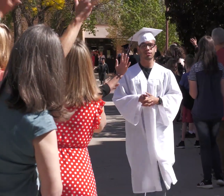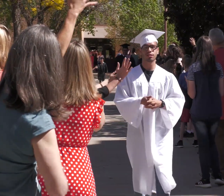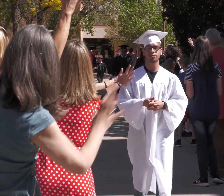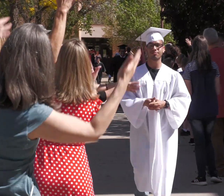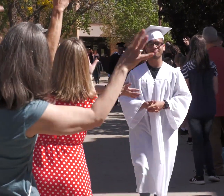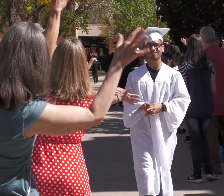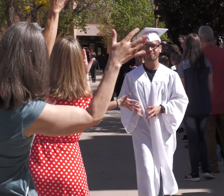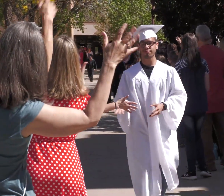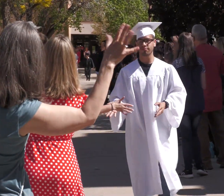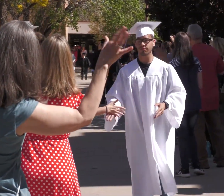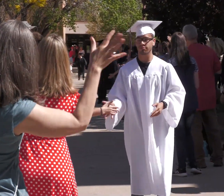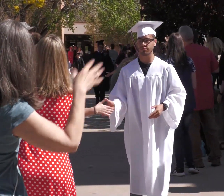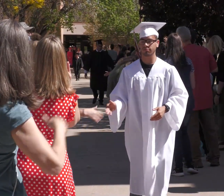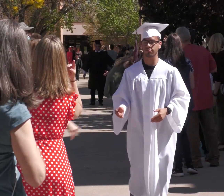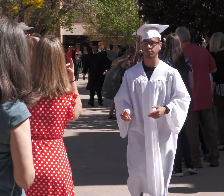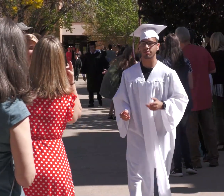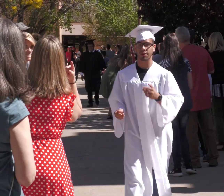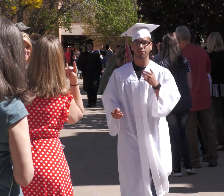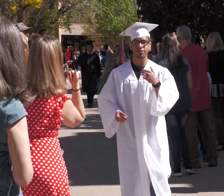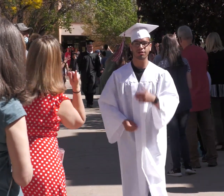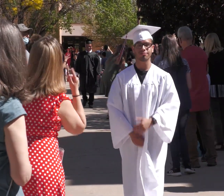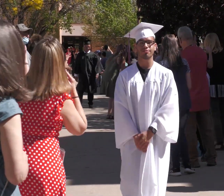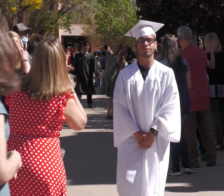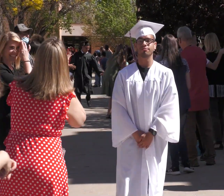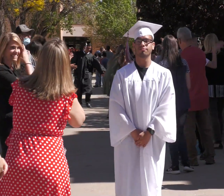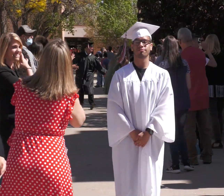staff cheer for Julio as he walks past.